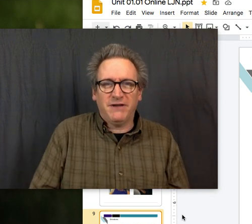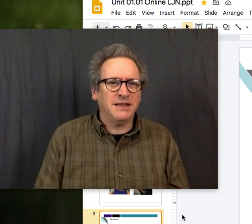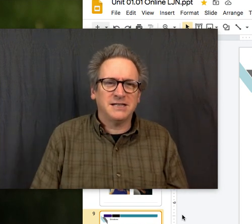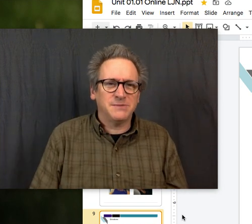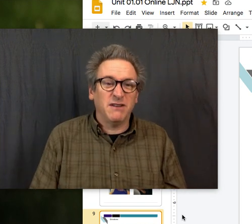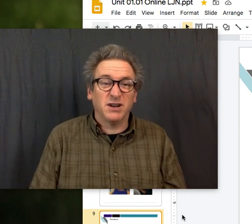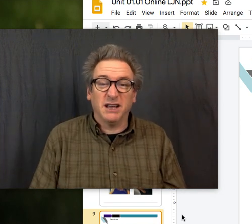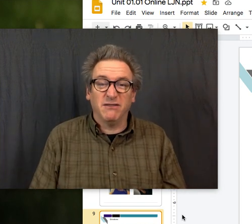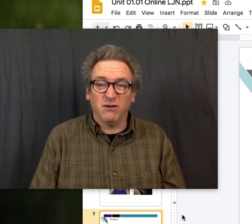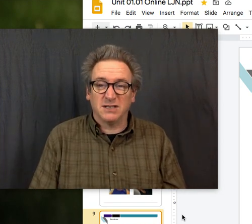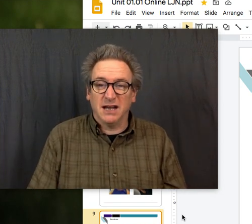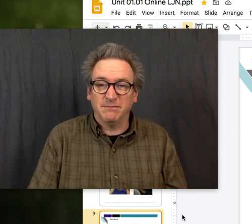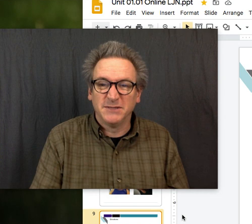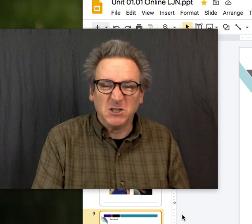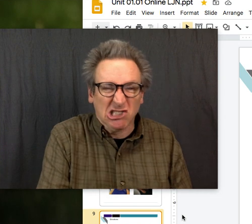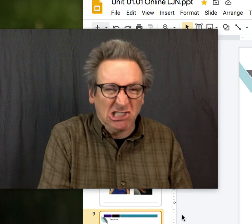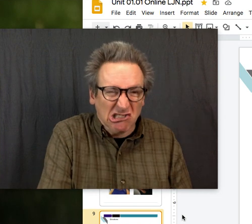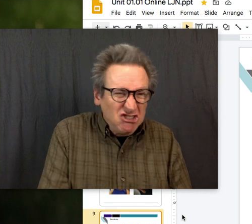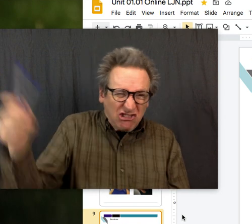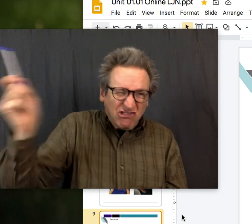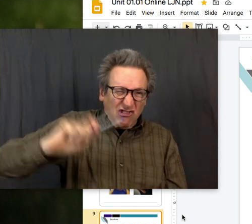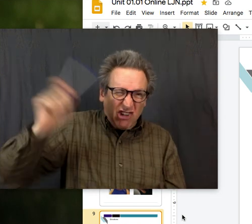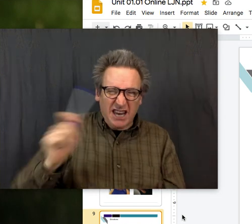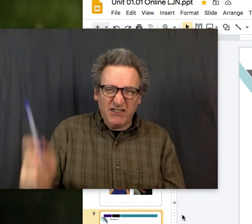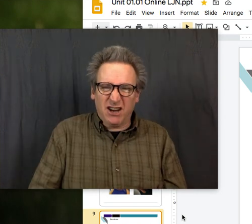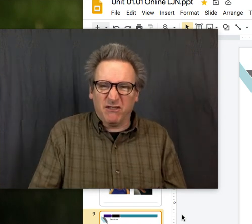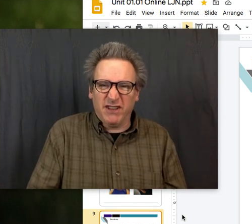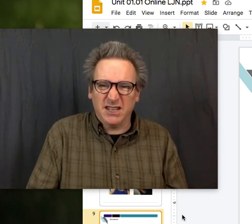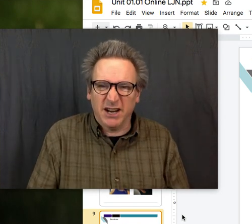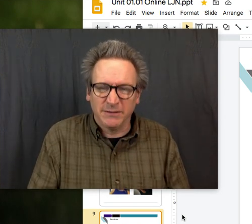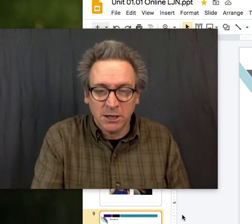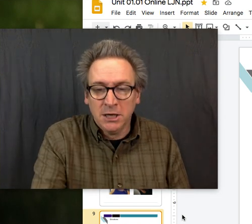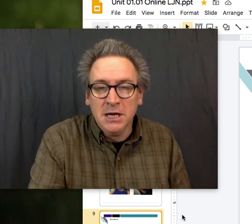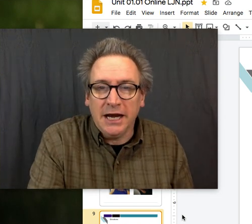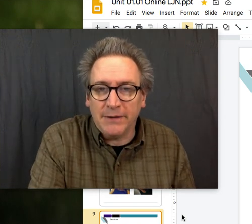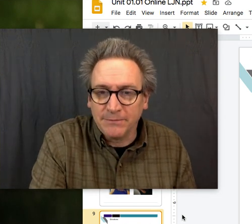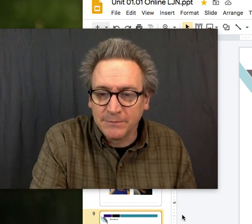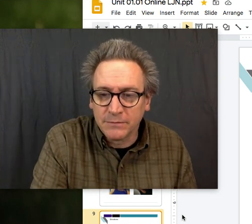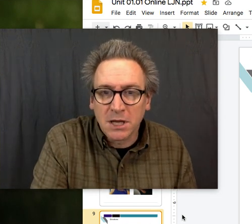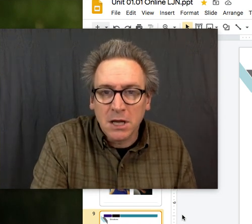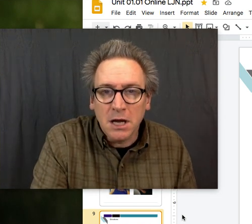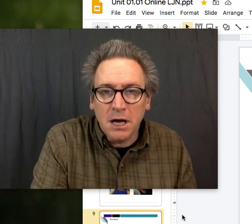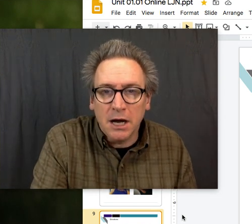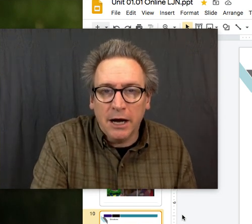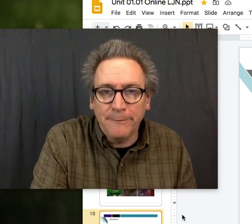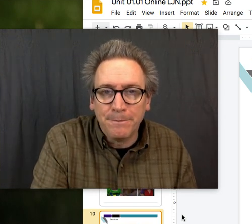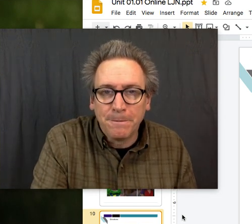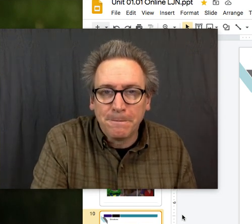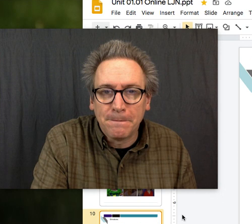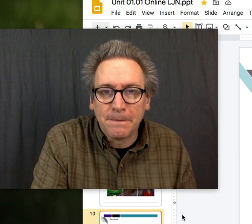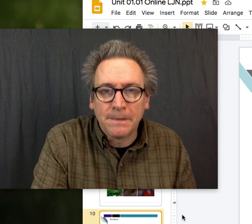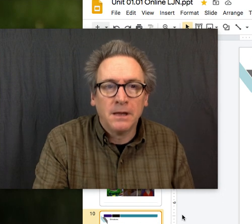I think that's my favorite GIF of all time. Can't even get her face right. Anyway,